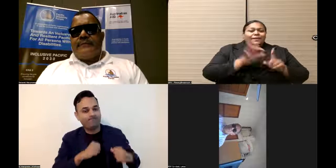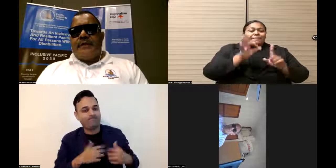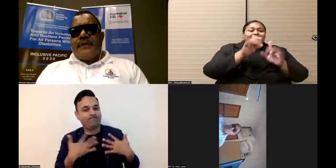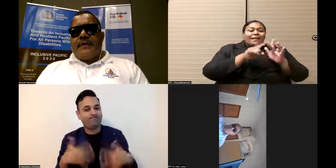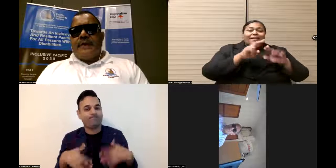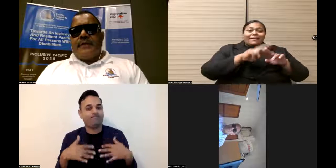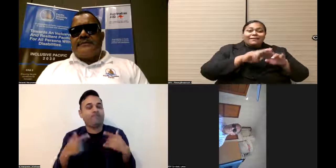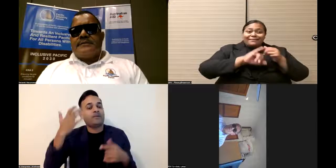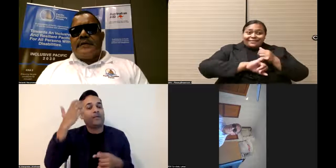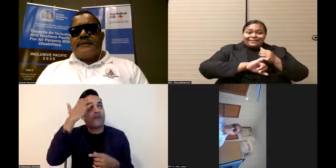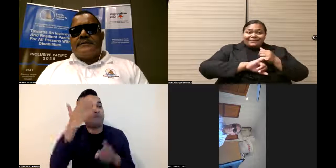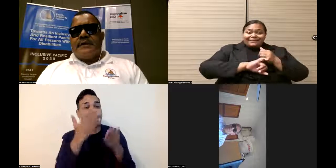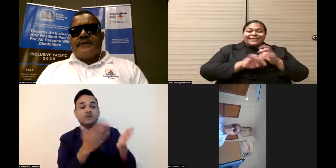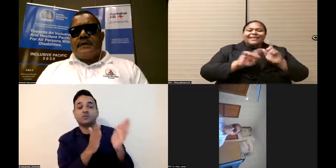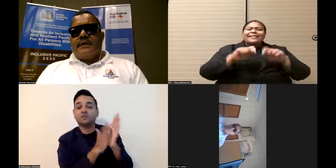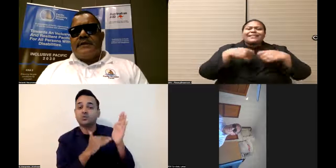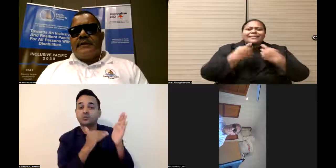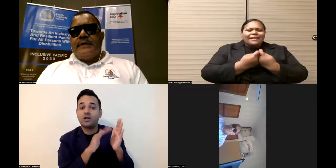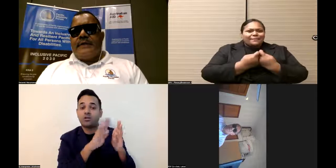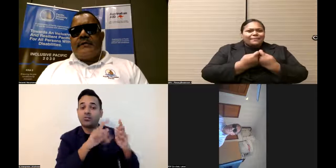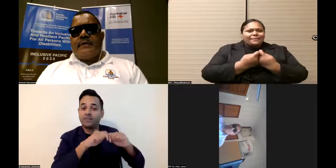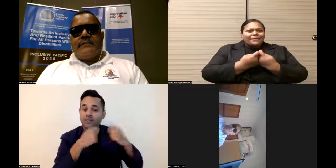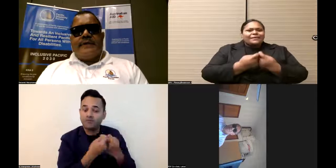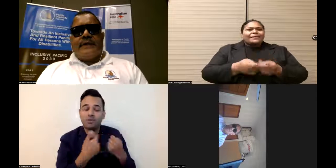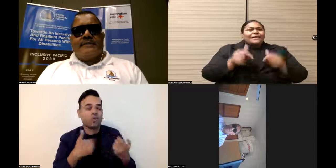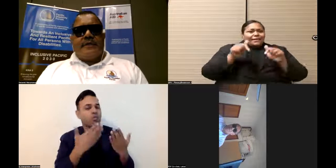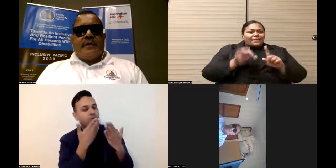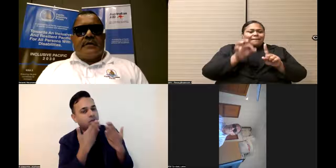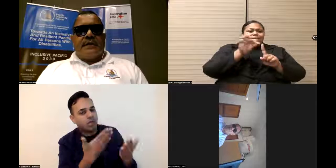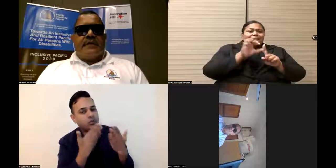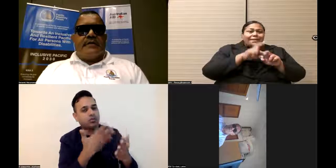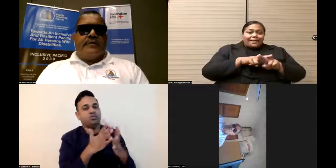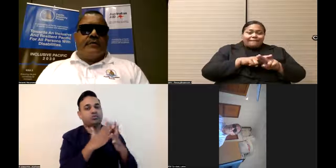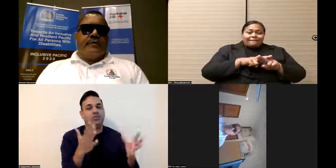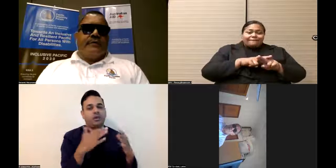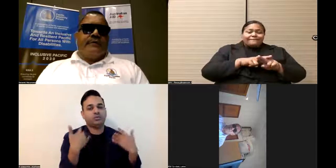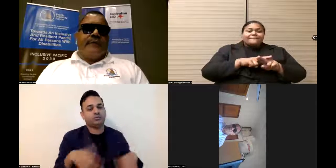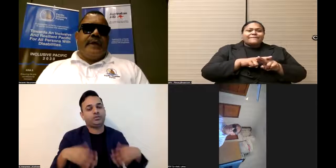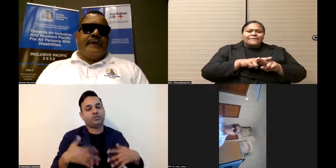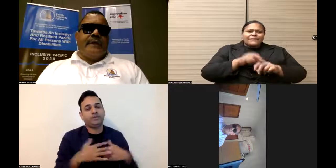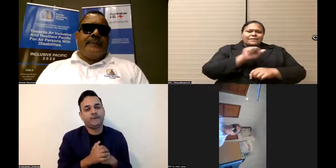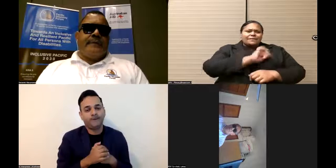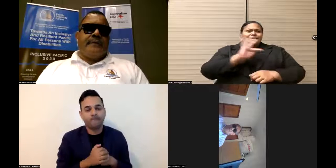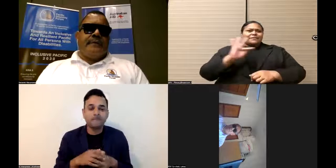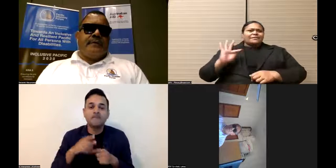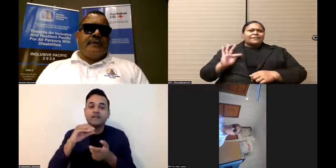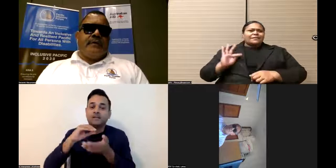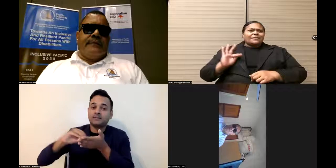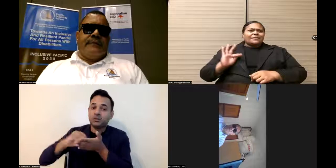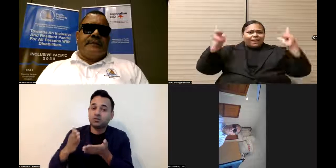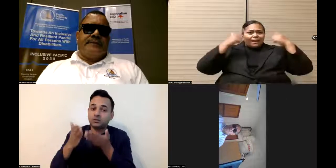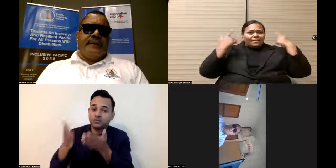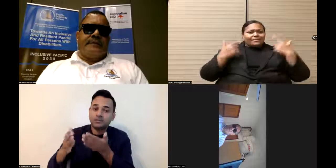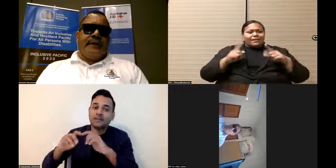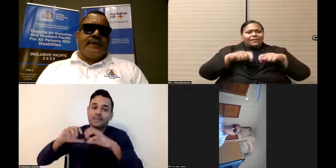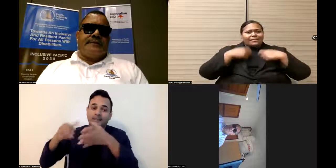Disability Forum, the staff, the Salisa, and the team here, and through the co-chairs. Thank you for making it happen. And